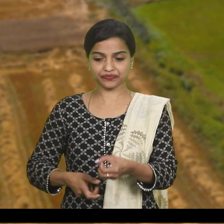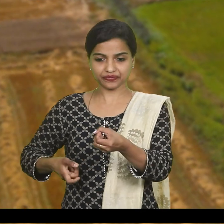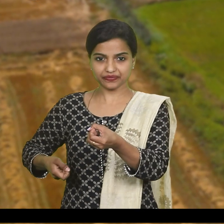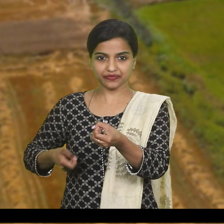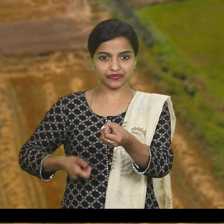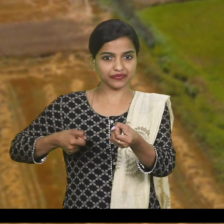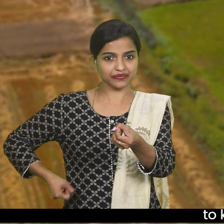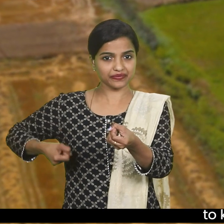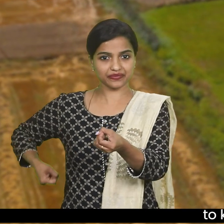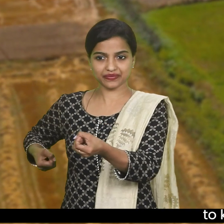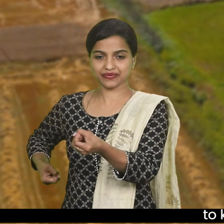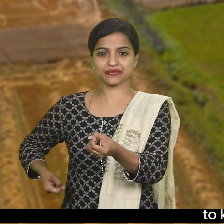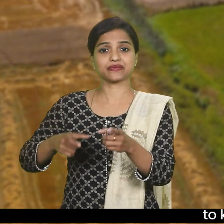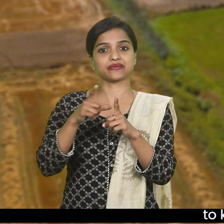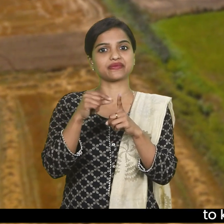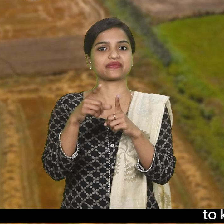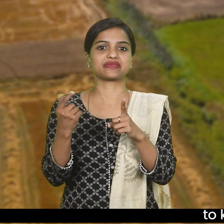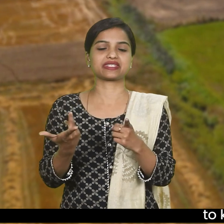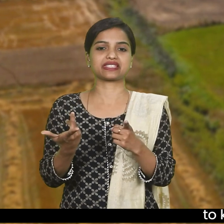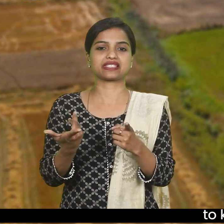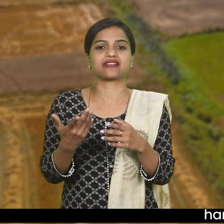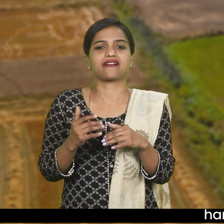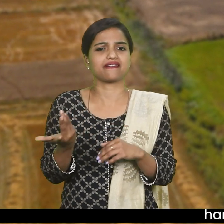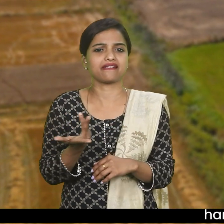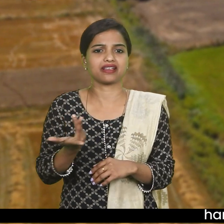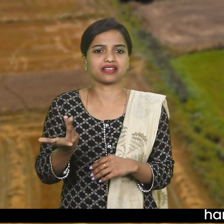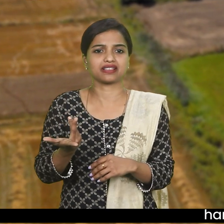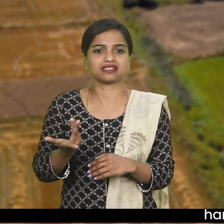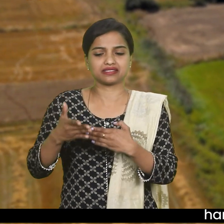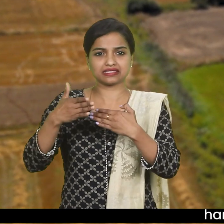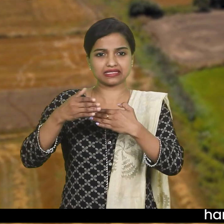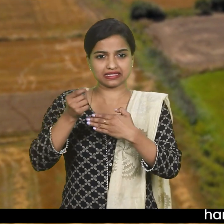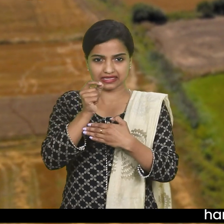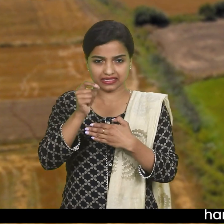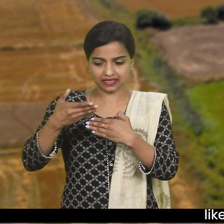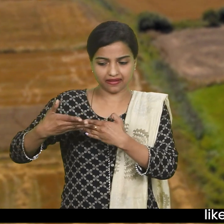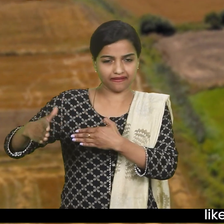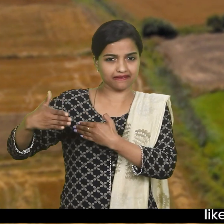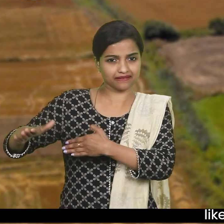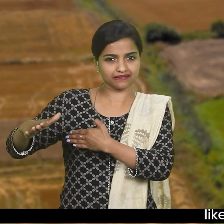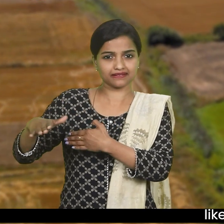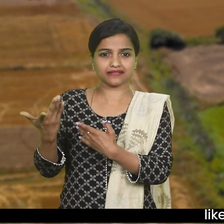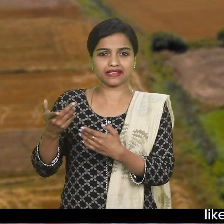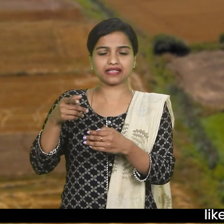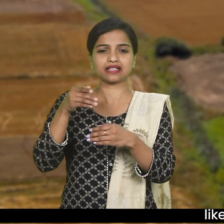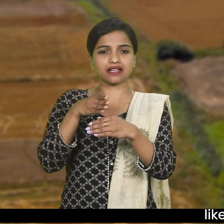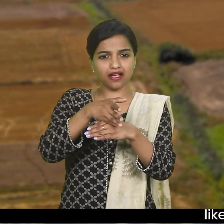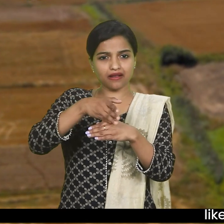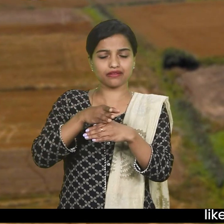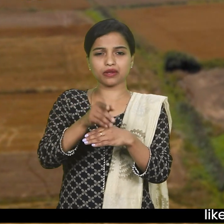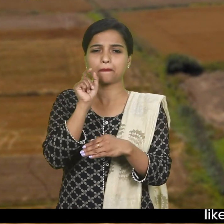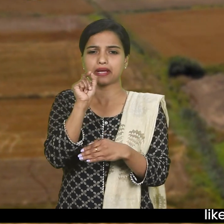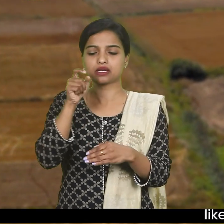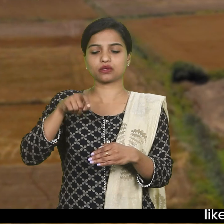Medication is done to keep seeds away from harmful microorganisms like bacteria,